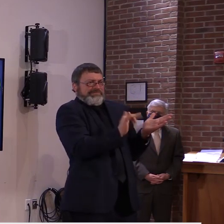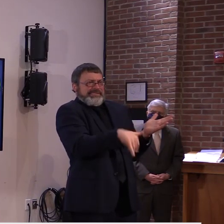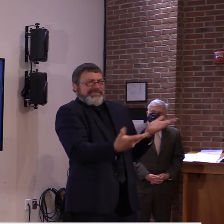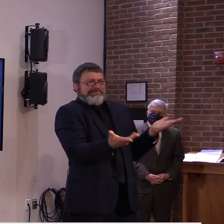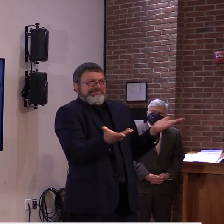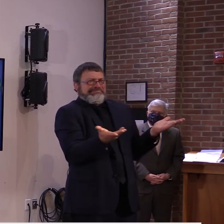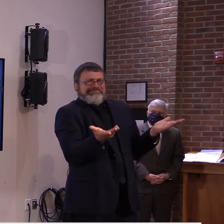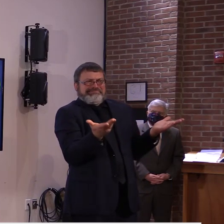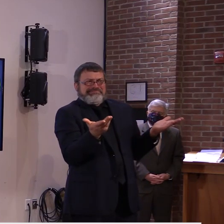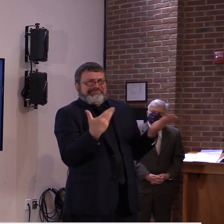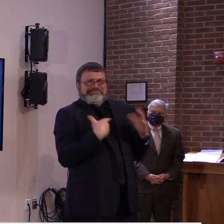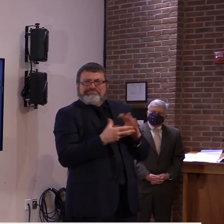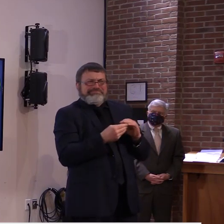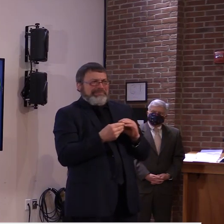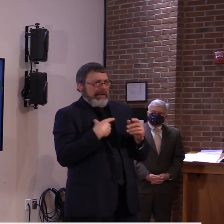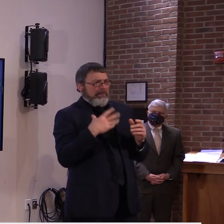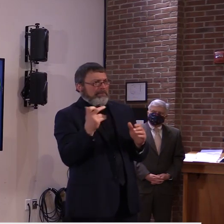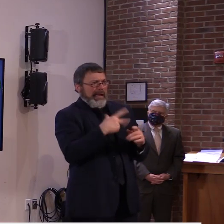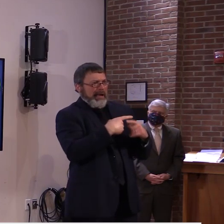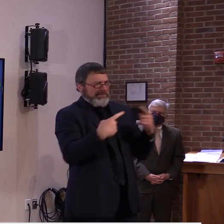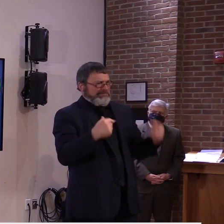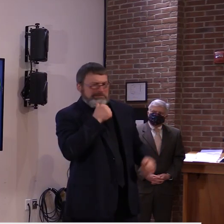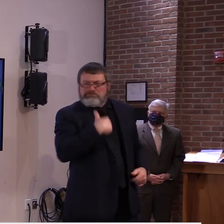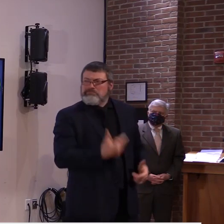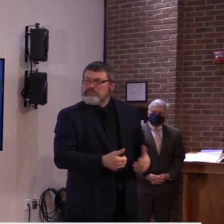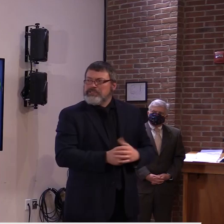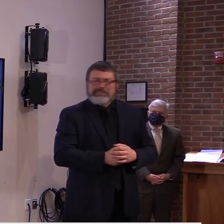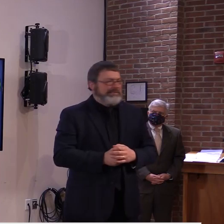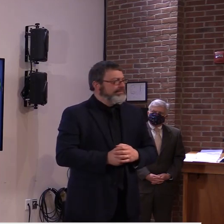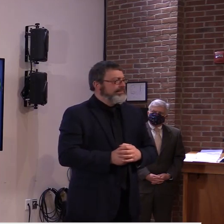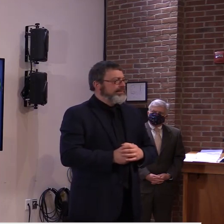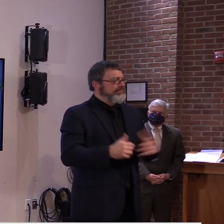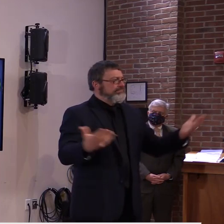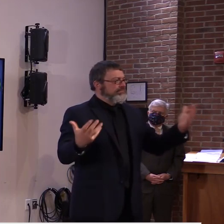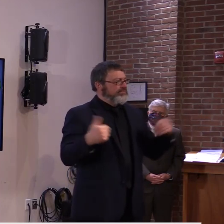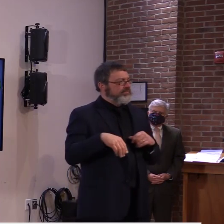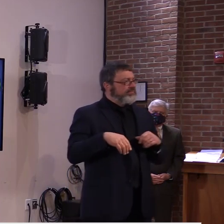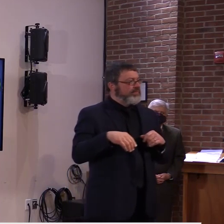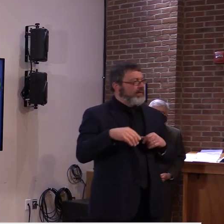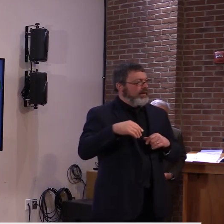had 70-something today. So it's hard to